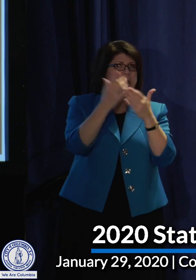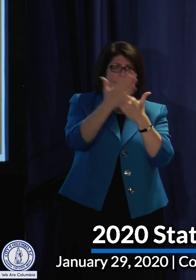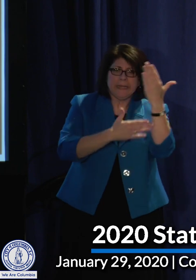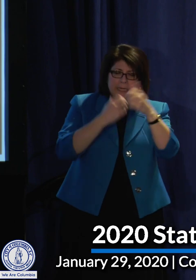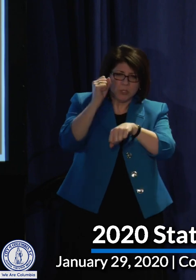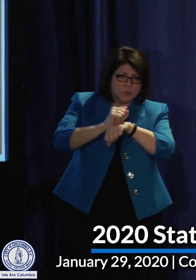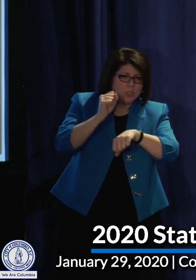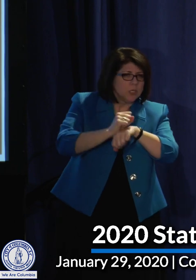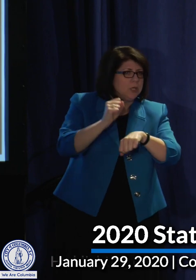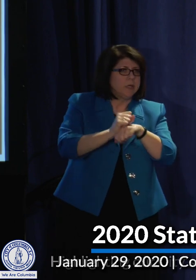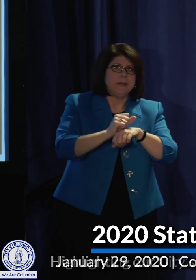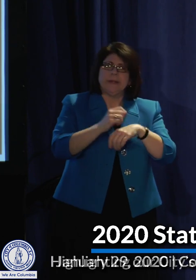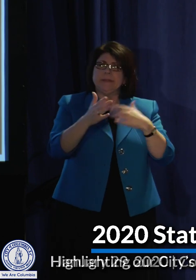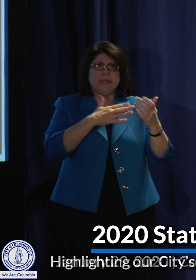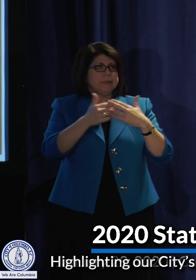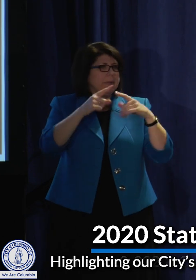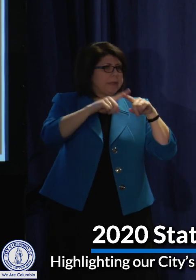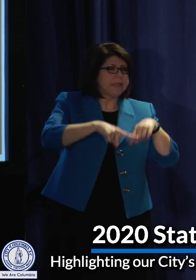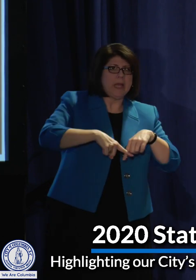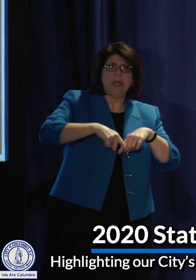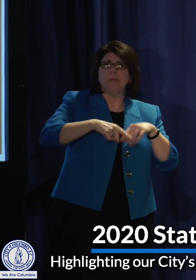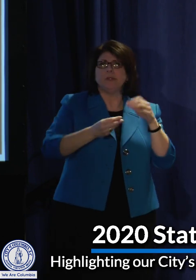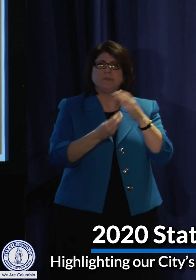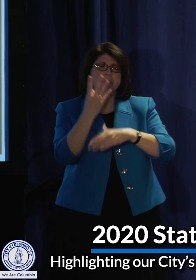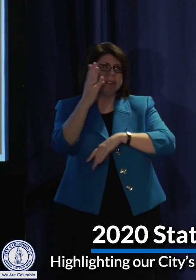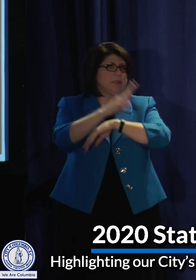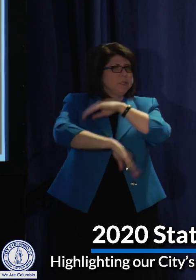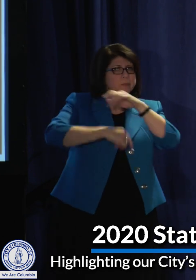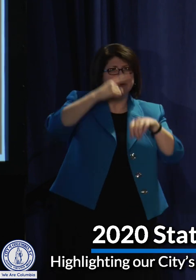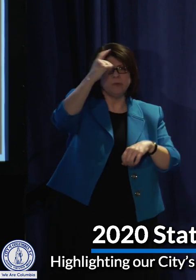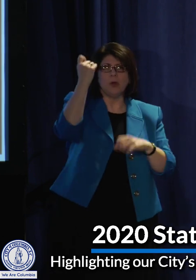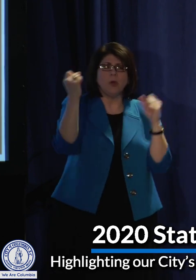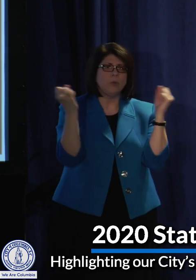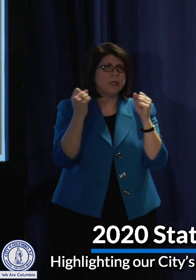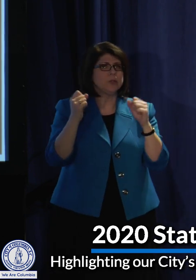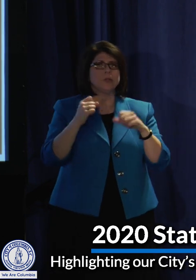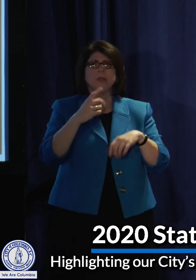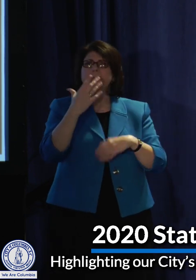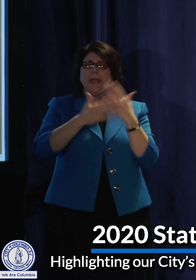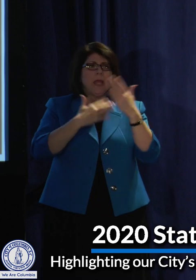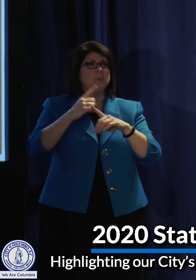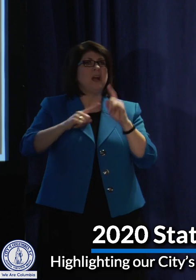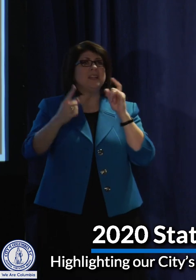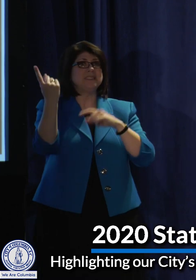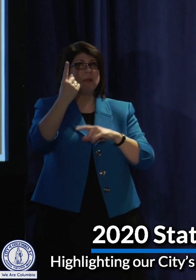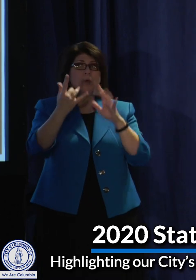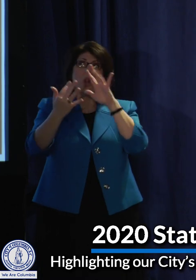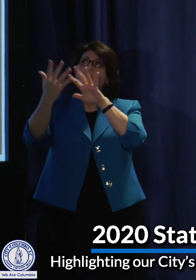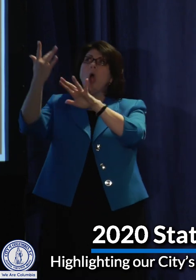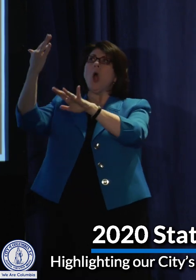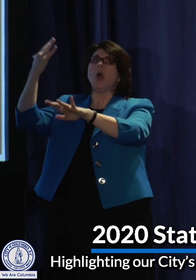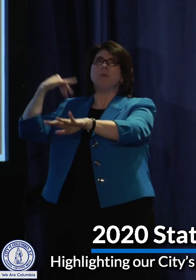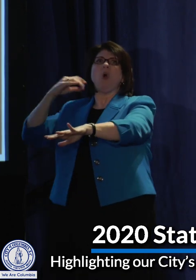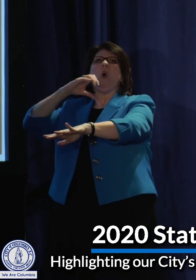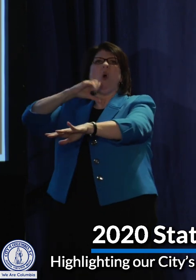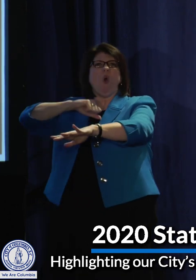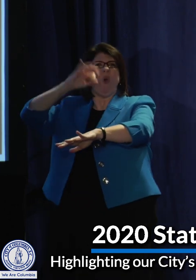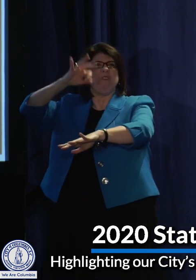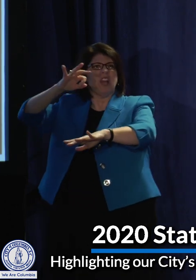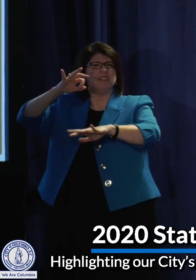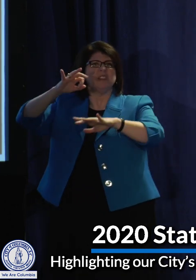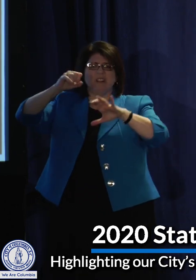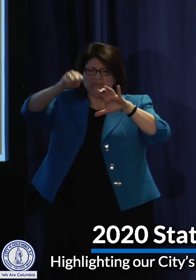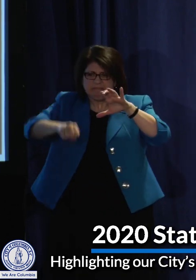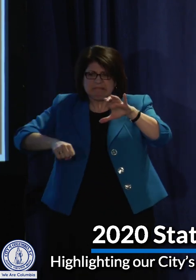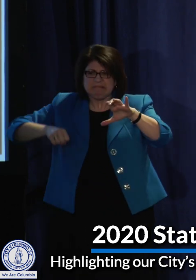sun or season or the binary beat of your watch, but someone's hand long ago turning a key, a crank,